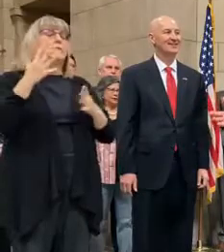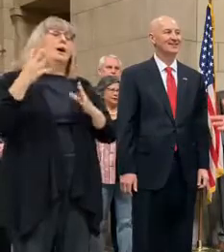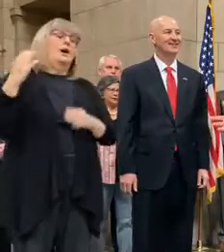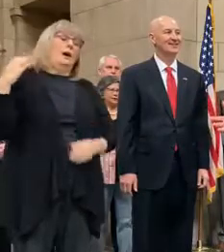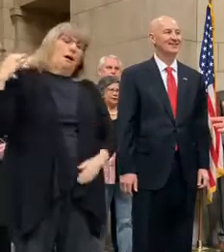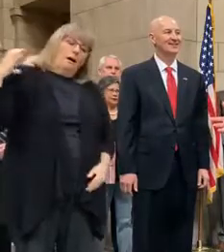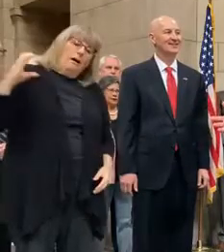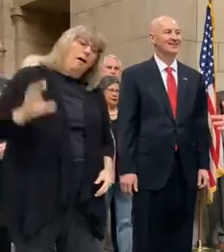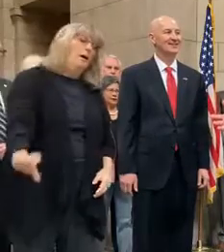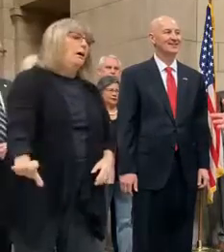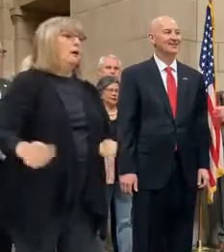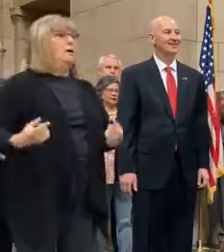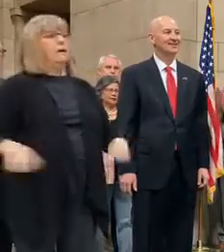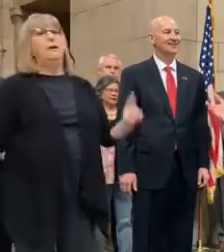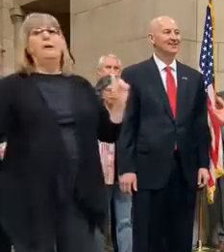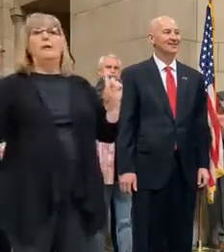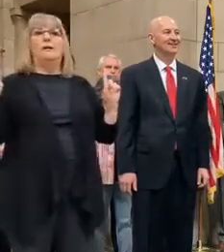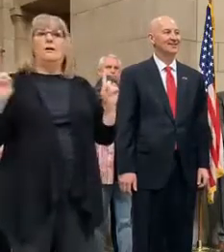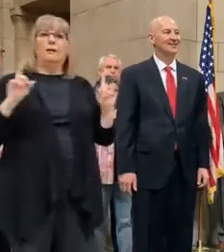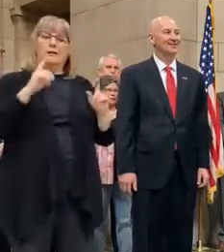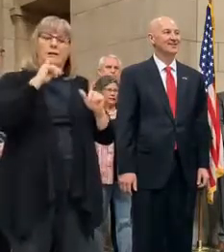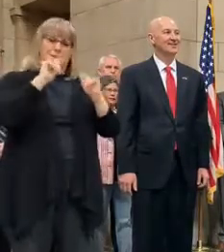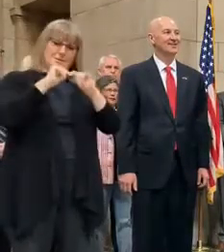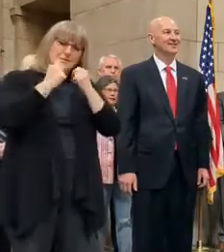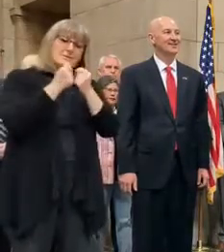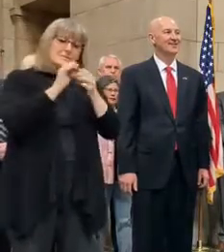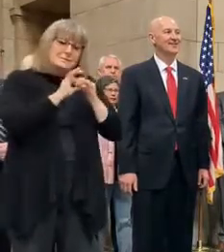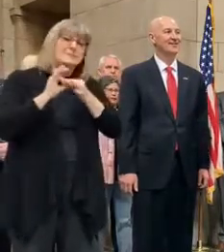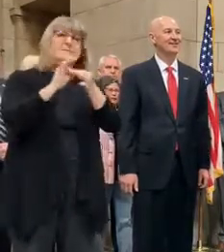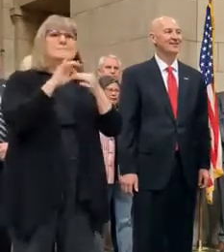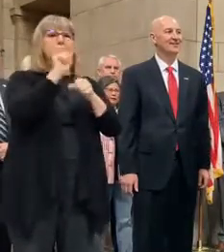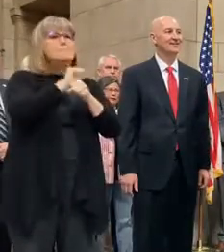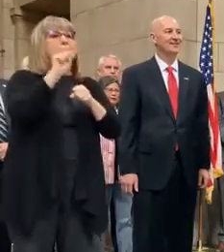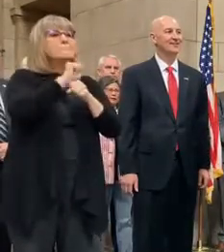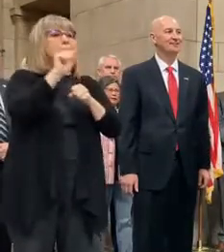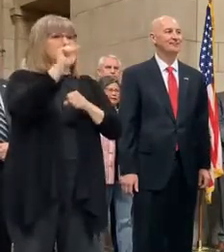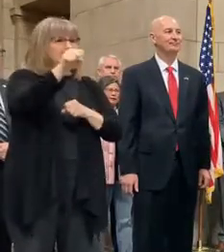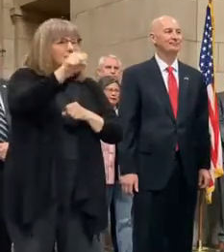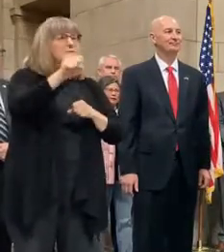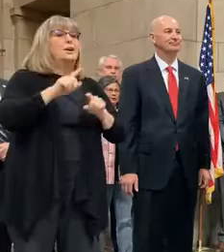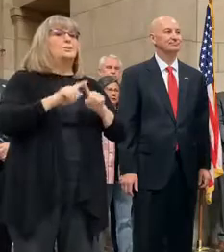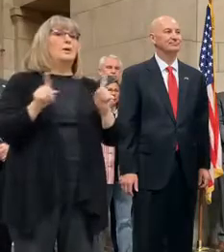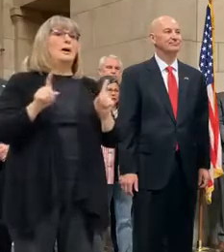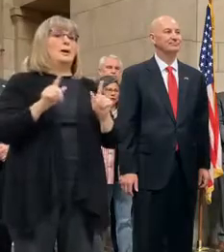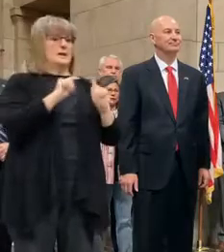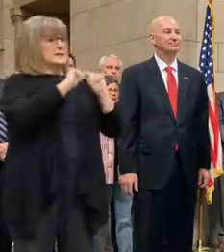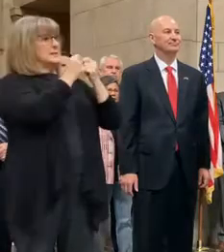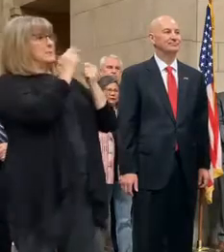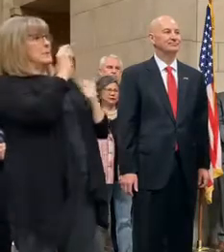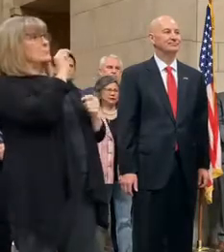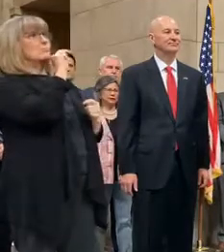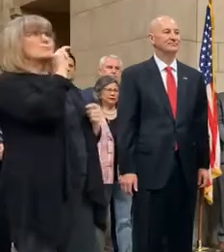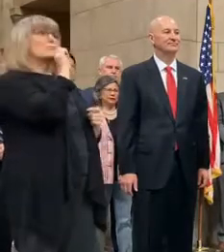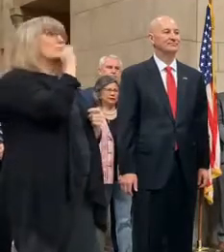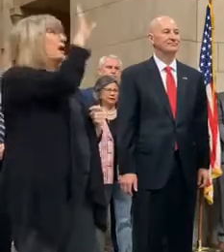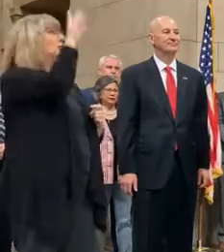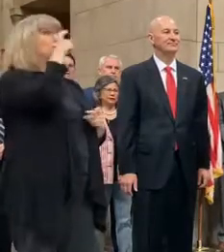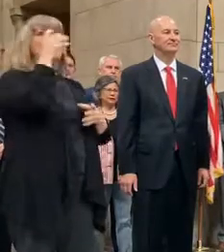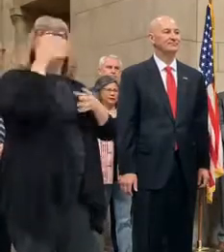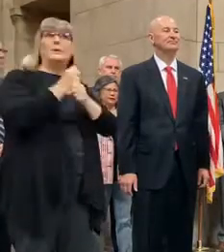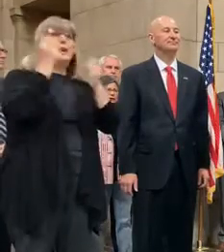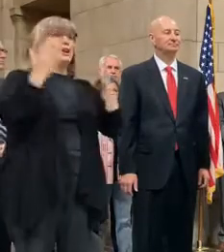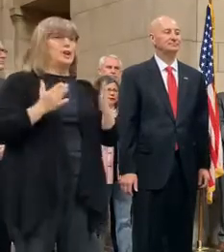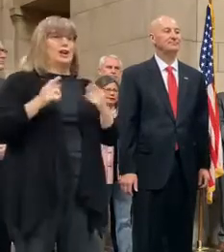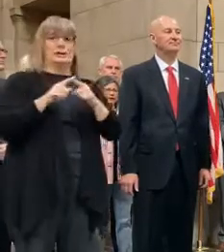that something like this takes. I mean, it's a team effort. That's been mentioned. But as far as Team Nebraska, the winners are